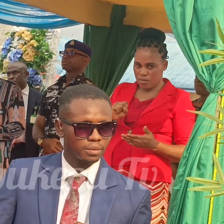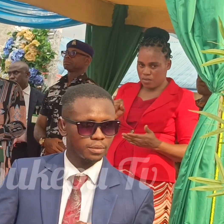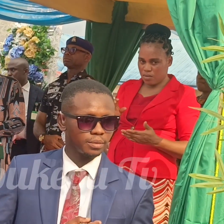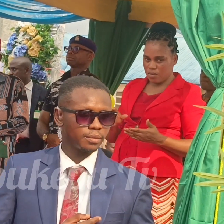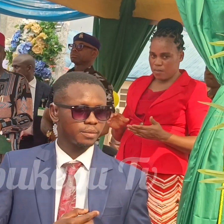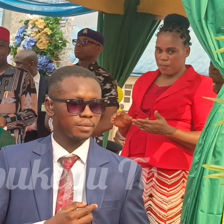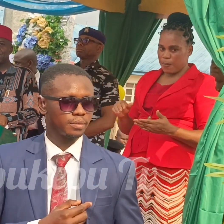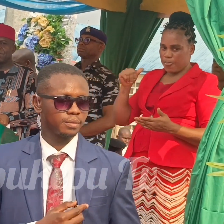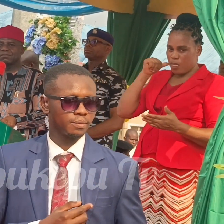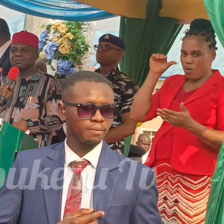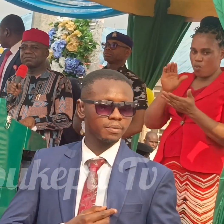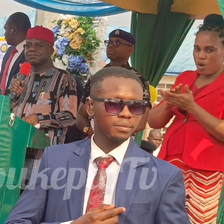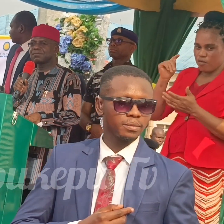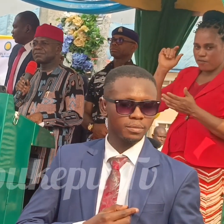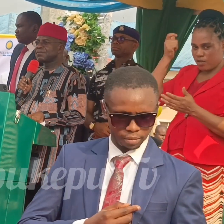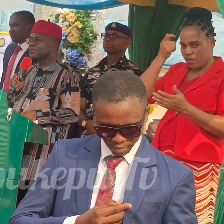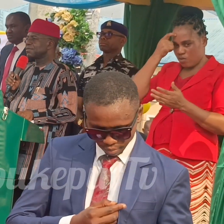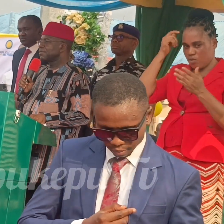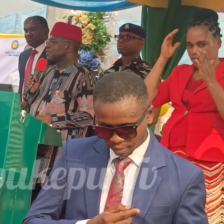wife of the governor,